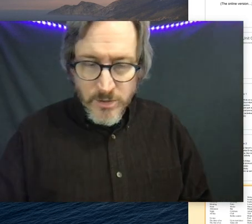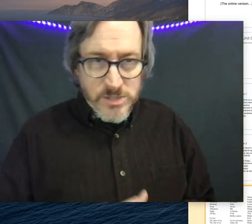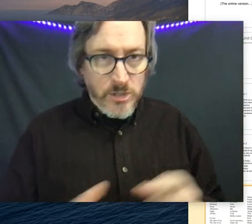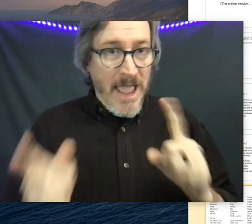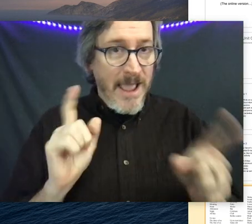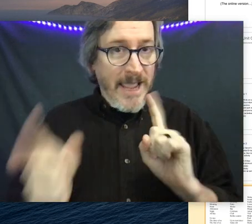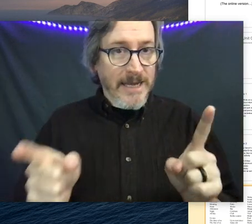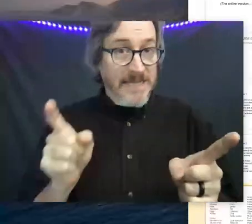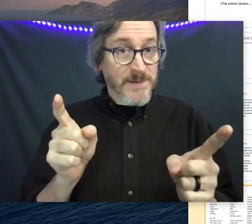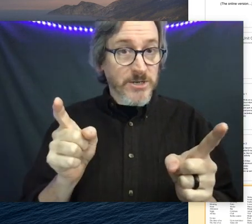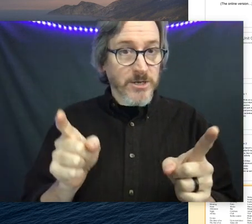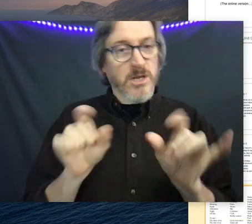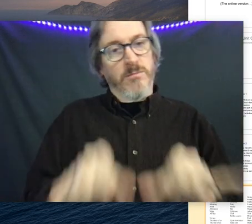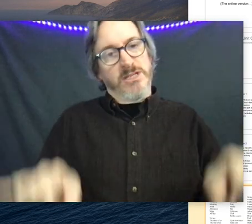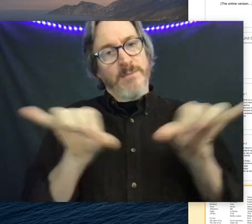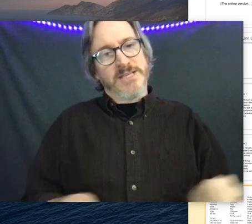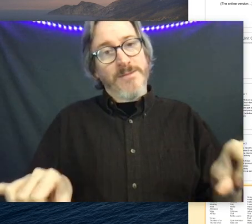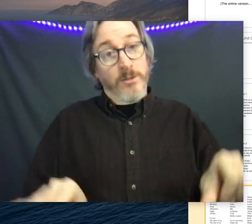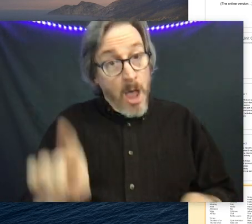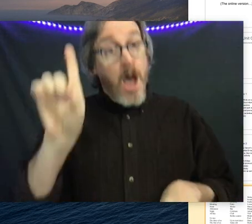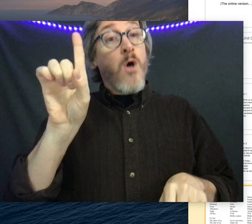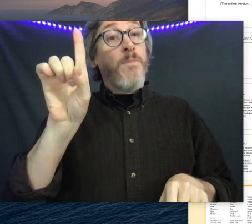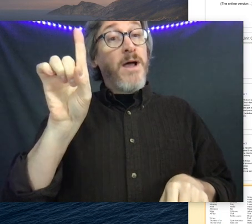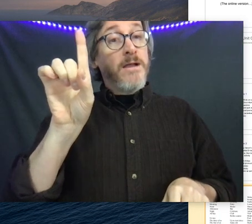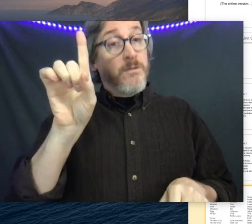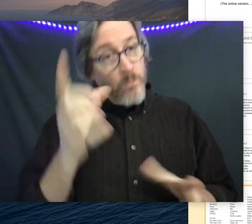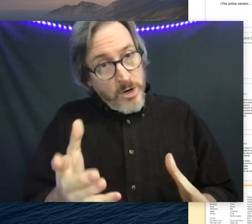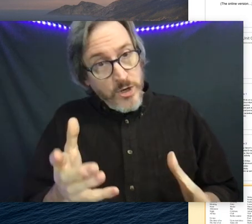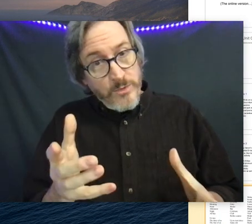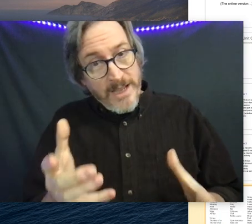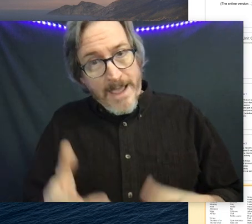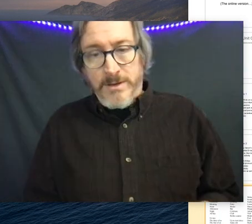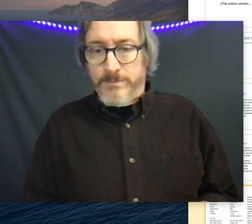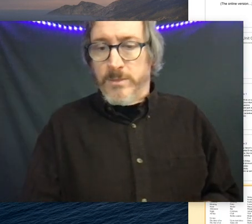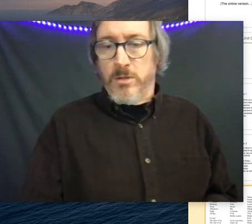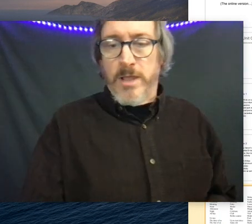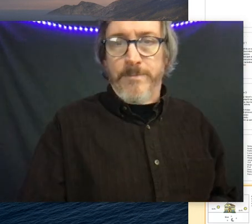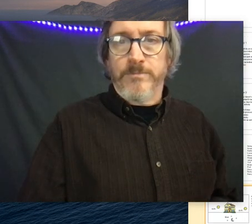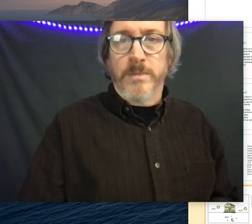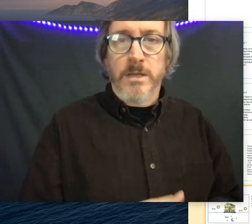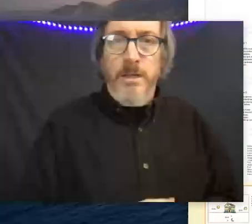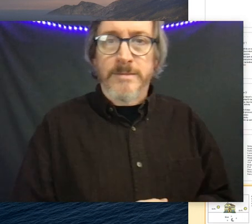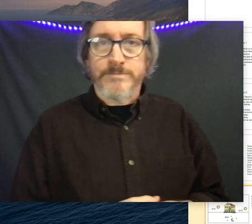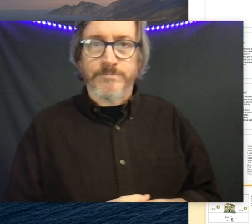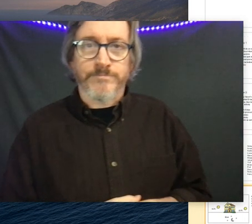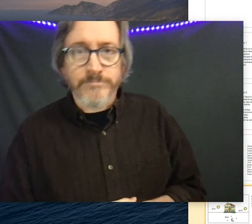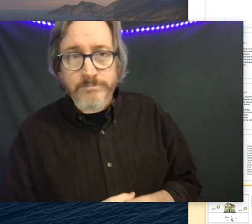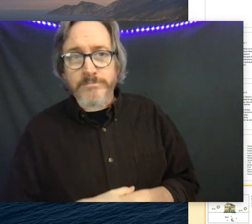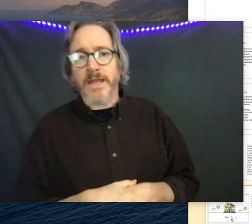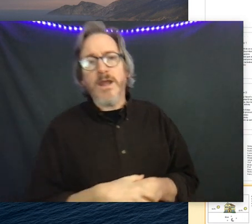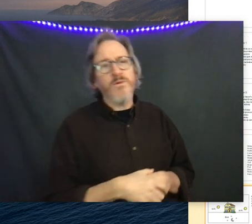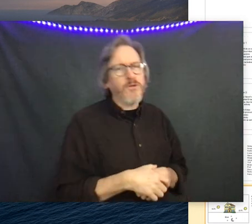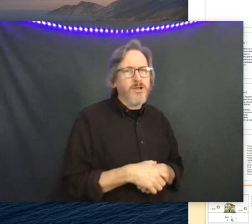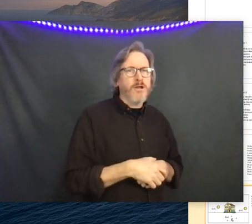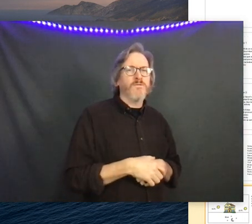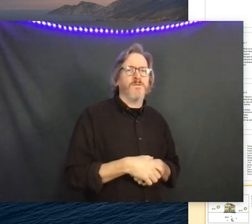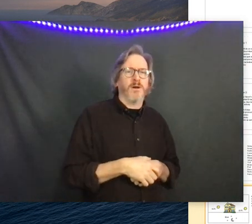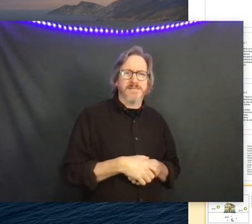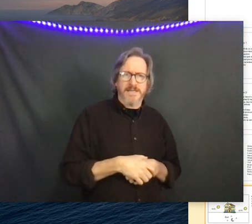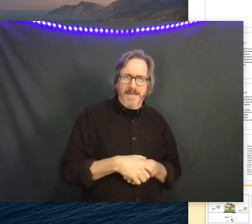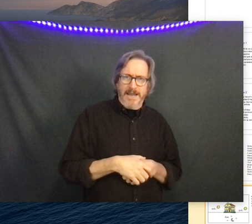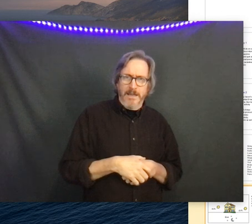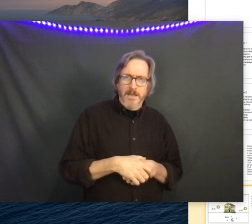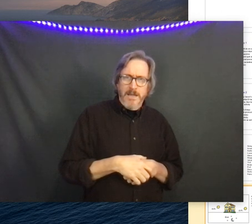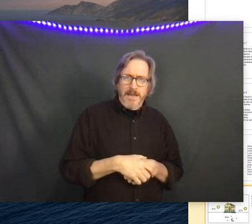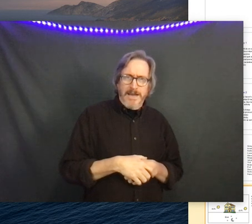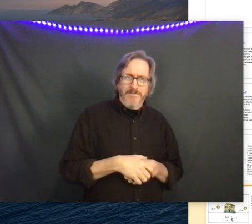So those are handy, especially when you're talking about same old, same old. Oh, but one new thing happened. Okay. Now we've already gone over the parts of